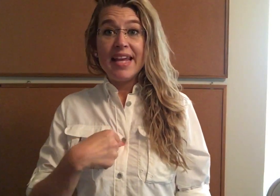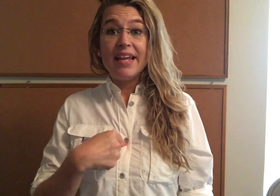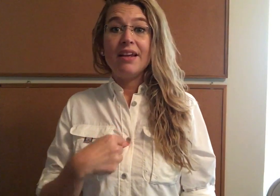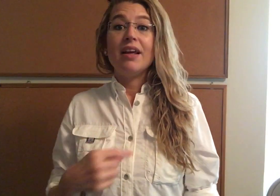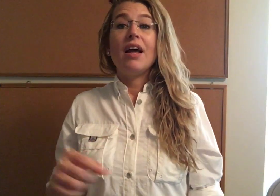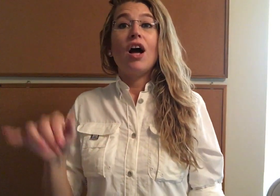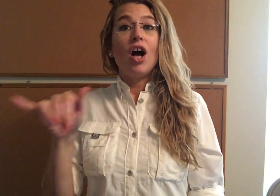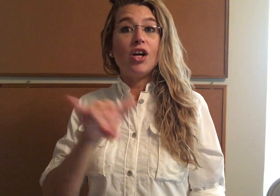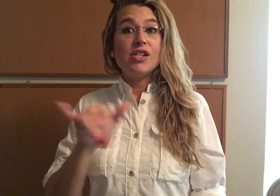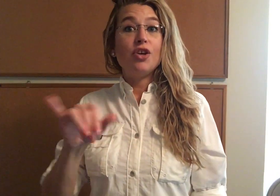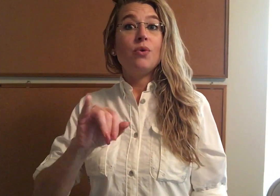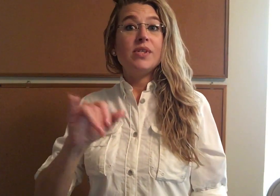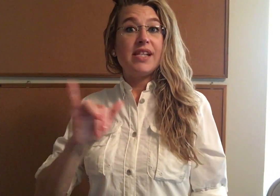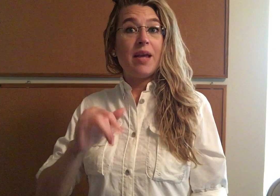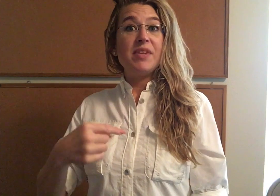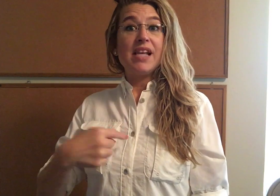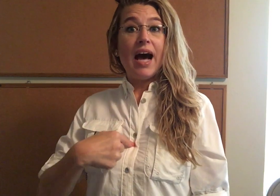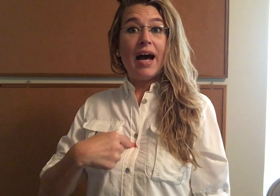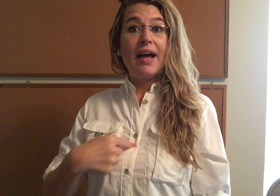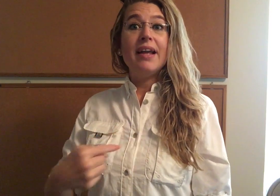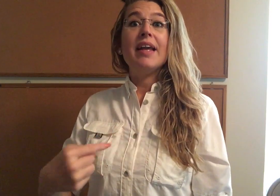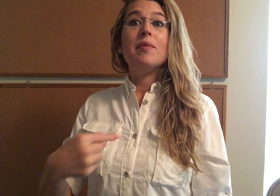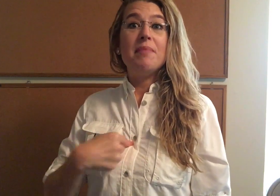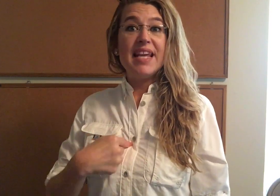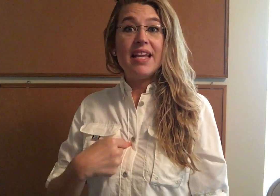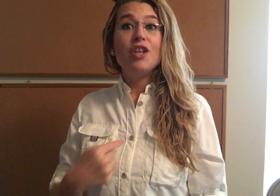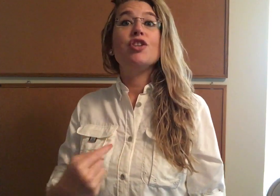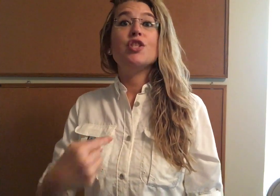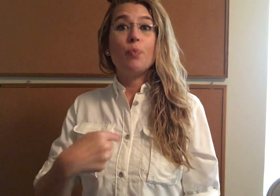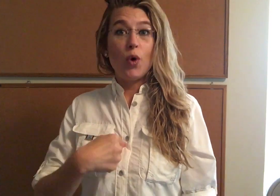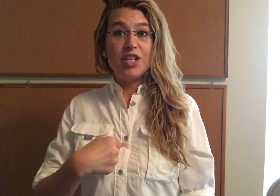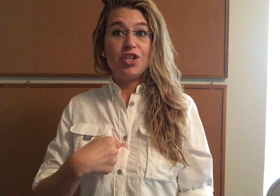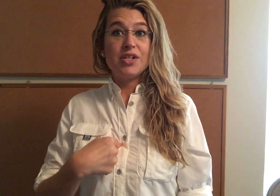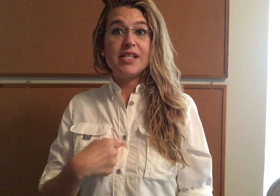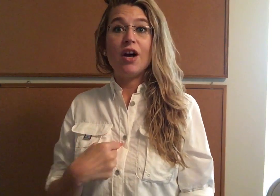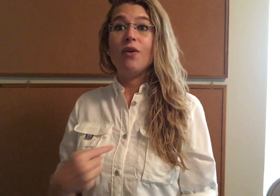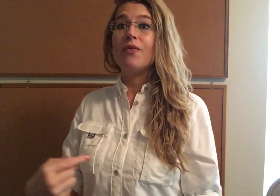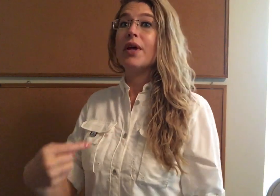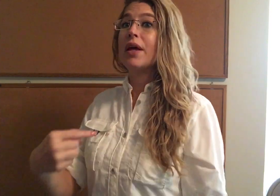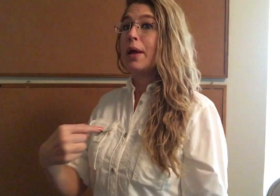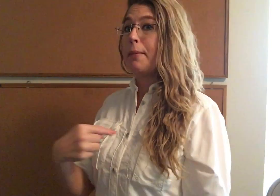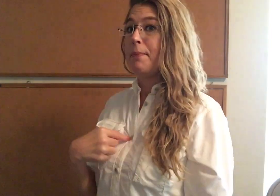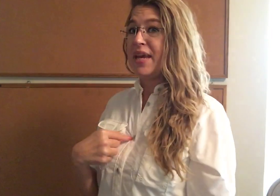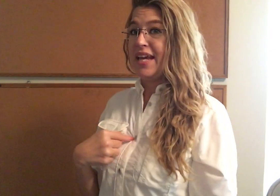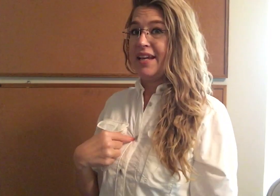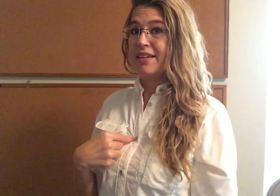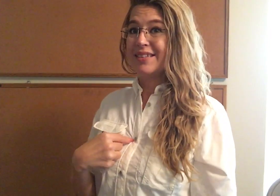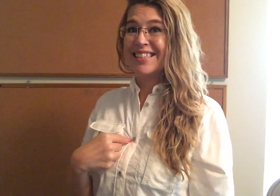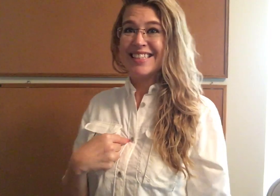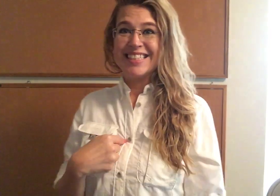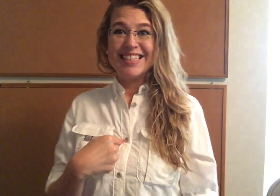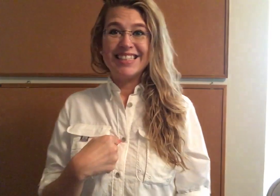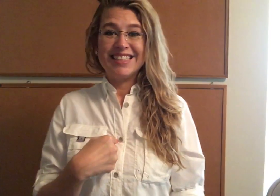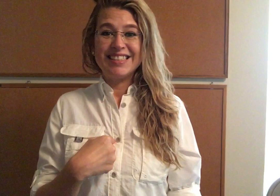Me. Also, same as I and me, you just point to yourself. Me.